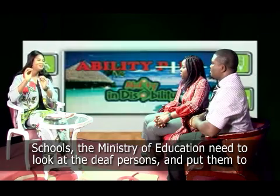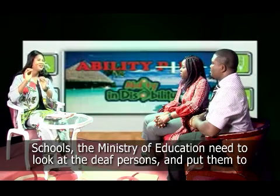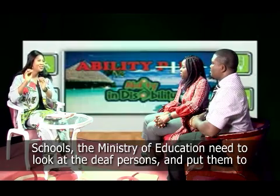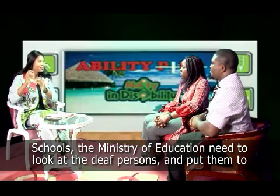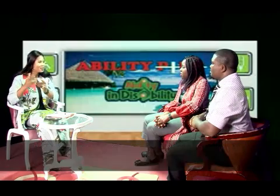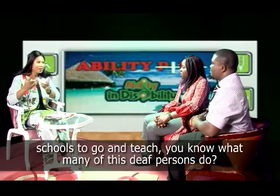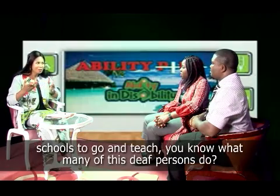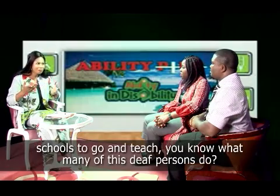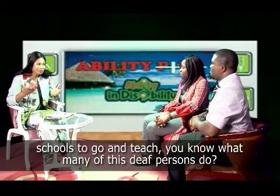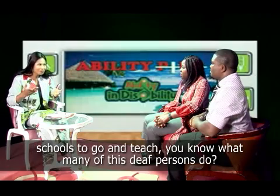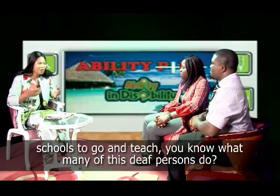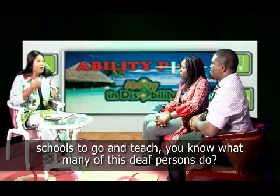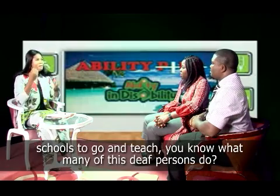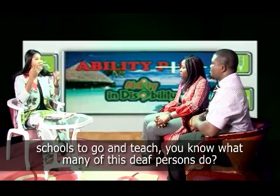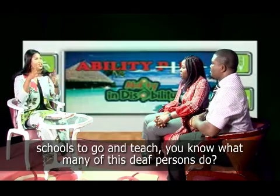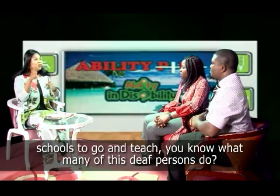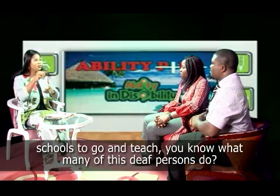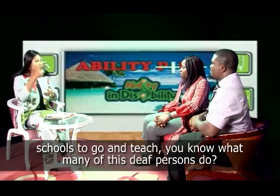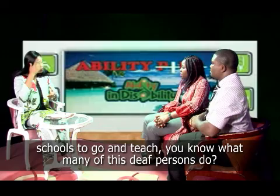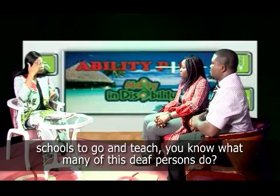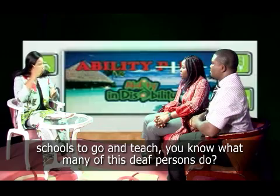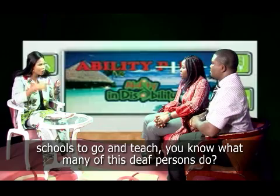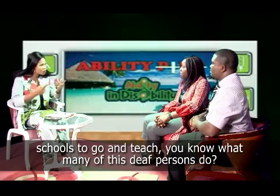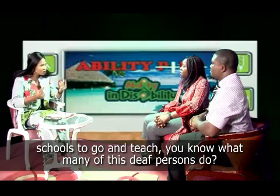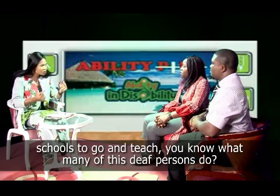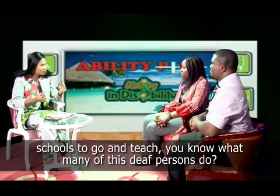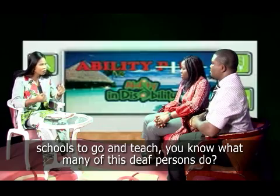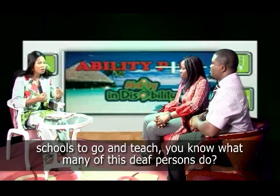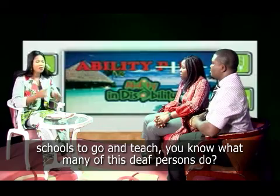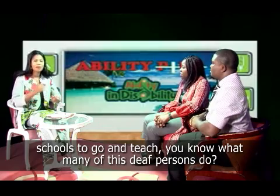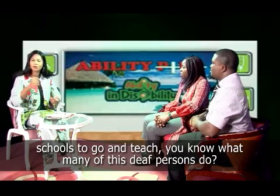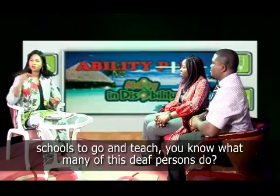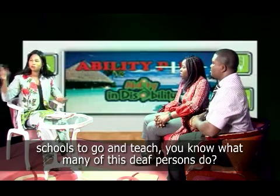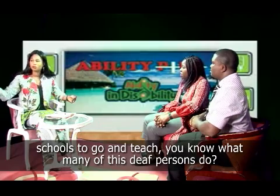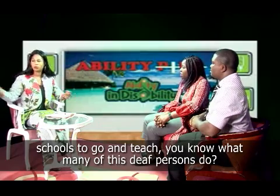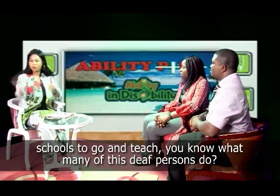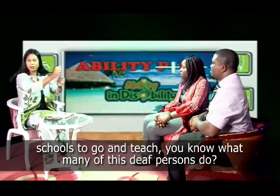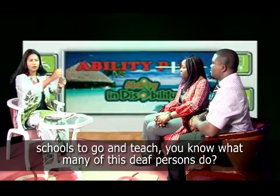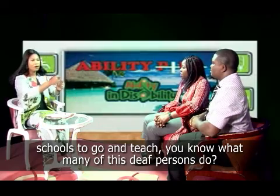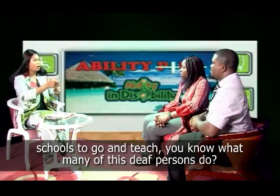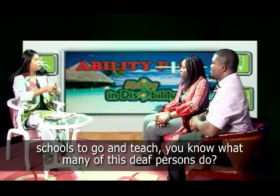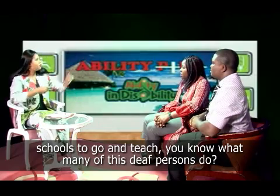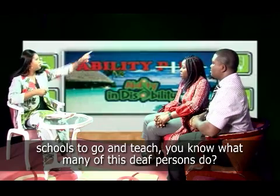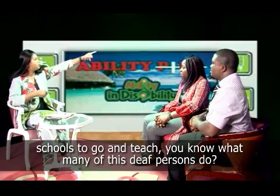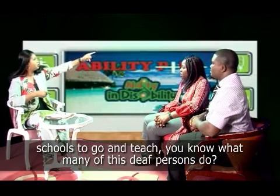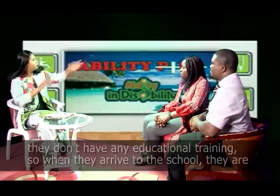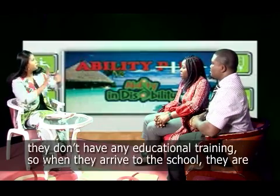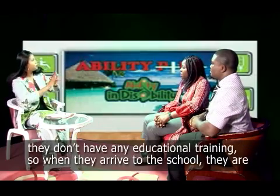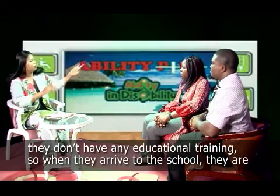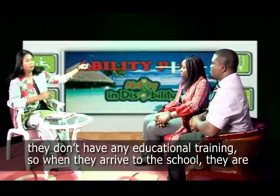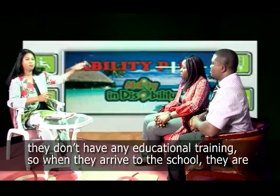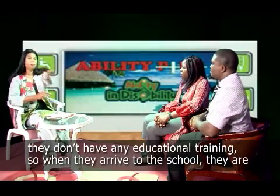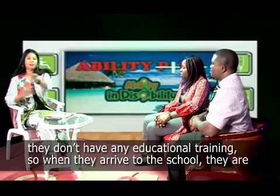them to schools to go and teach. You know what many of these deaf persons do?